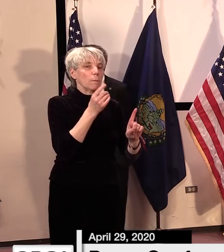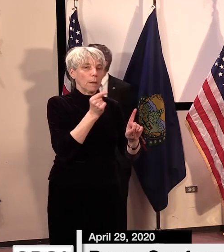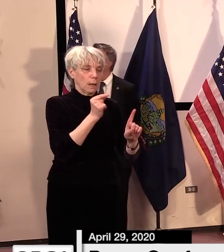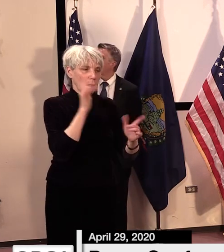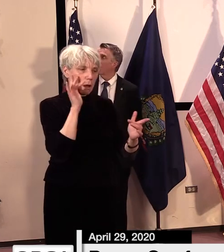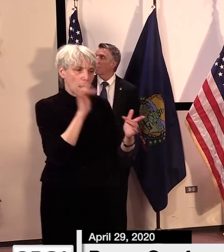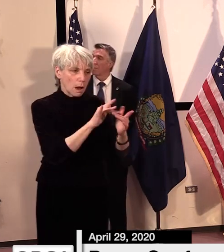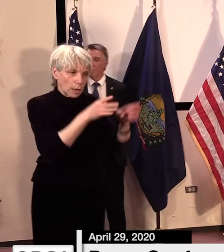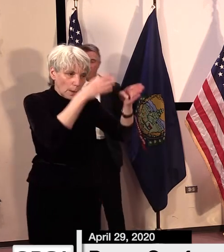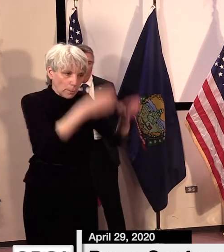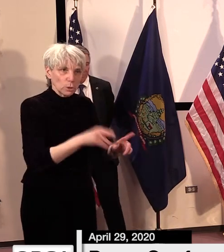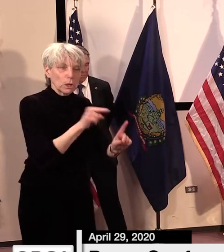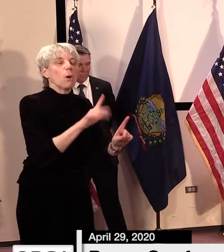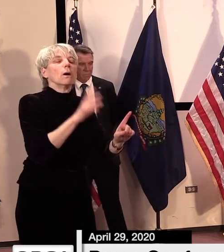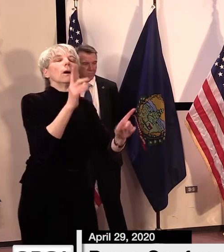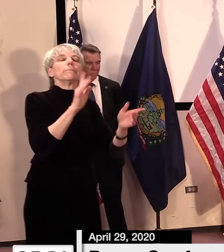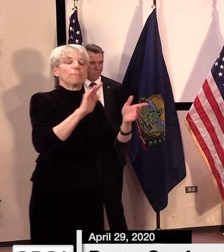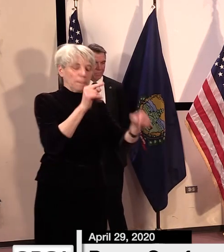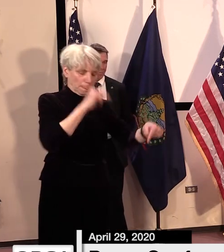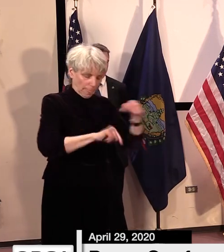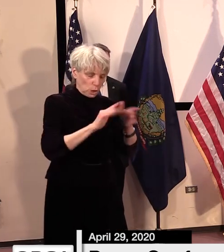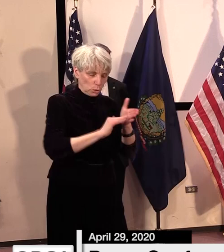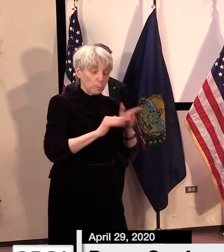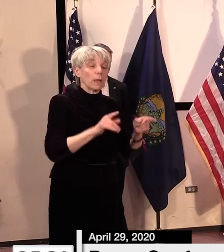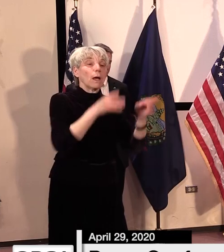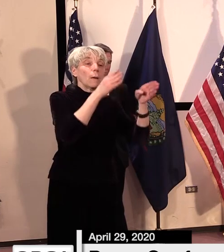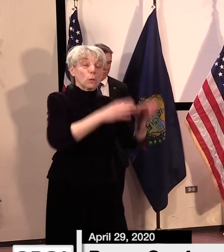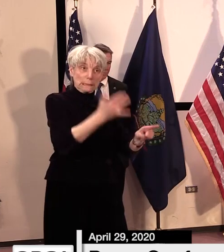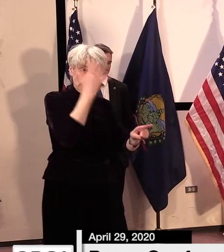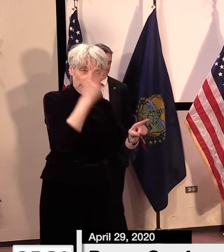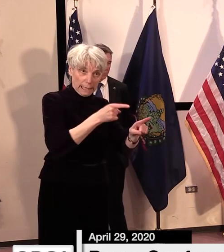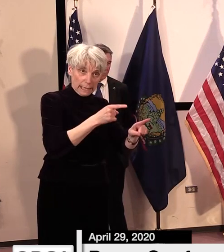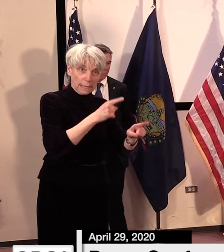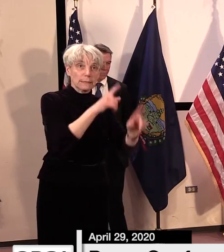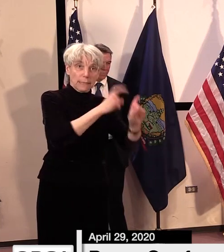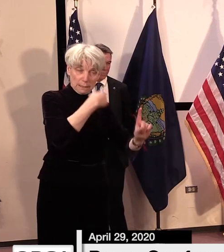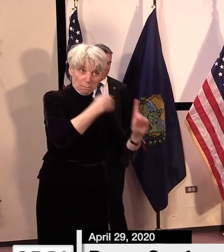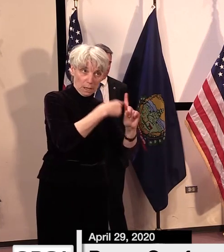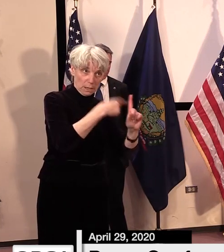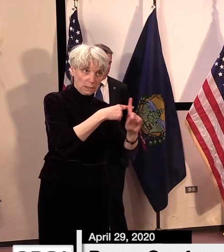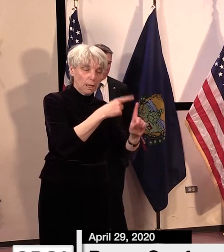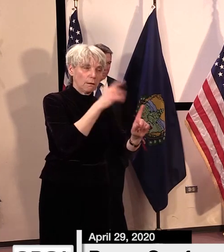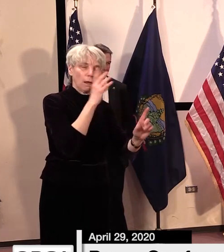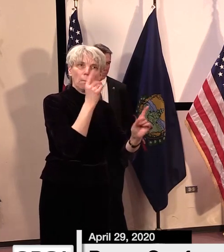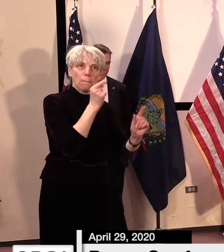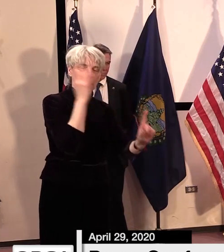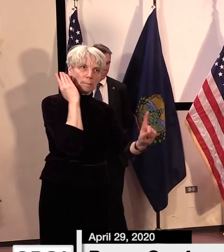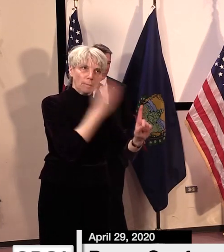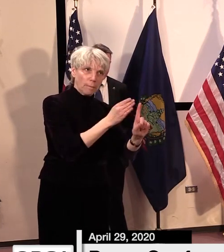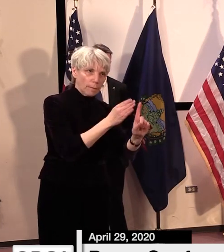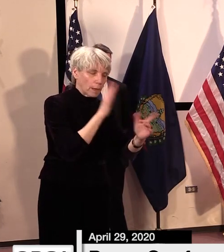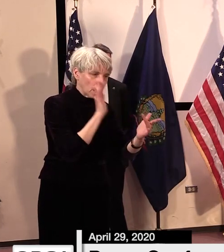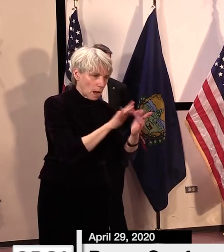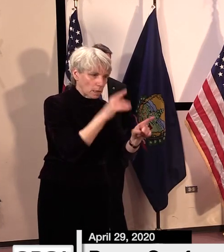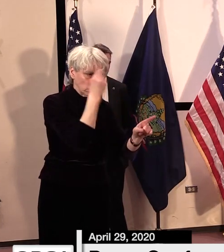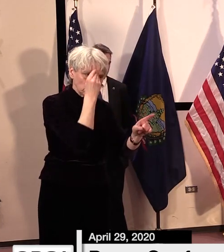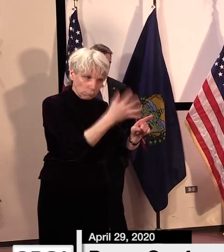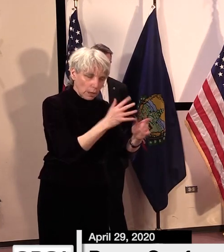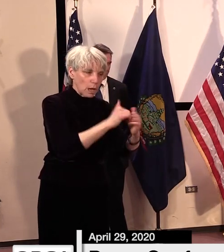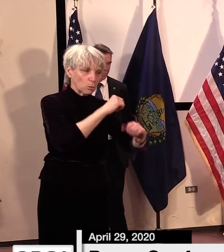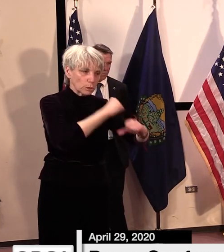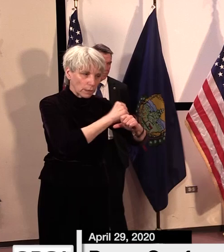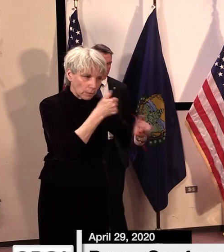do for themselves in terms of getting the right health care and isolating themselves, and would have contact tracing done at that